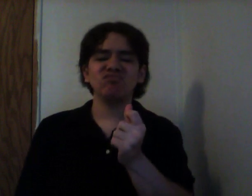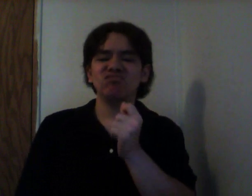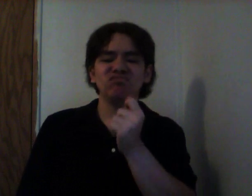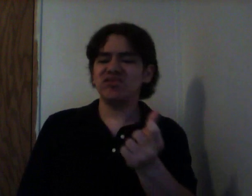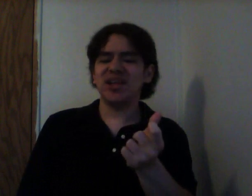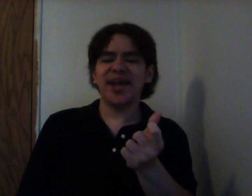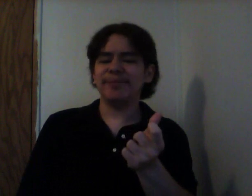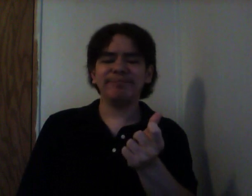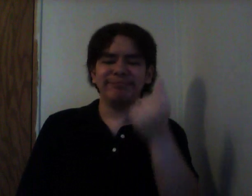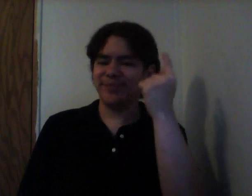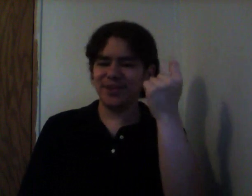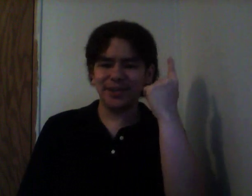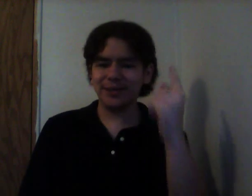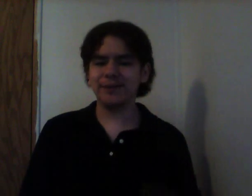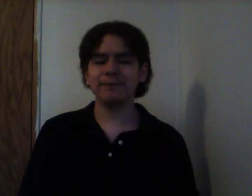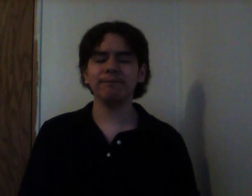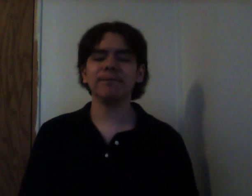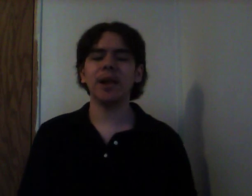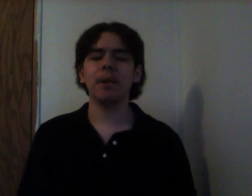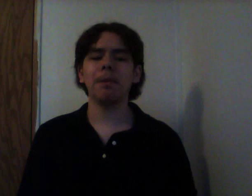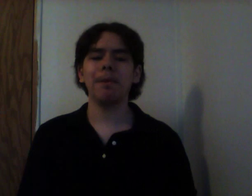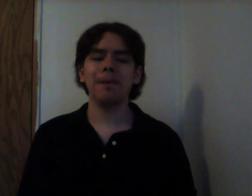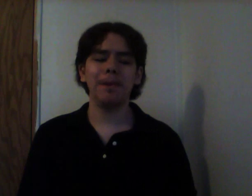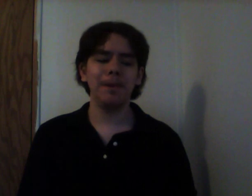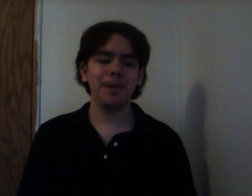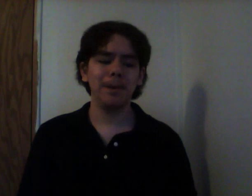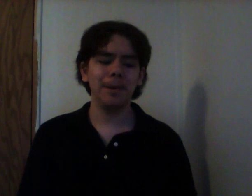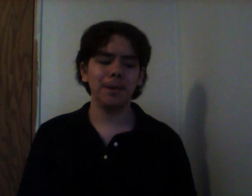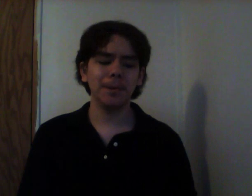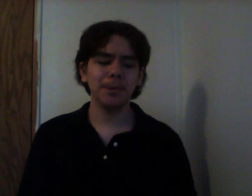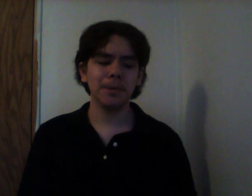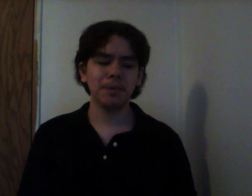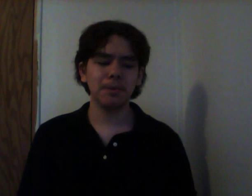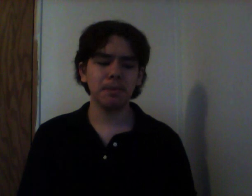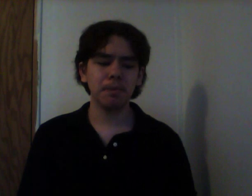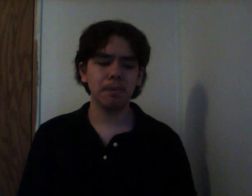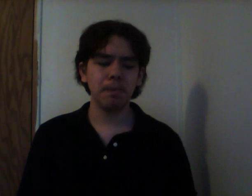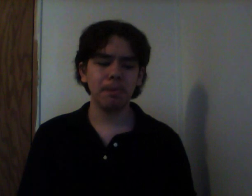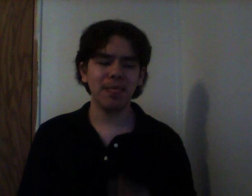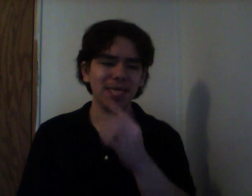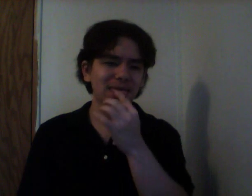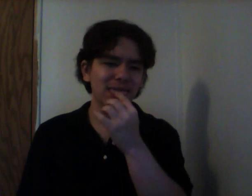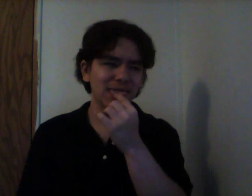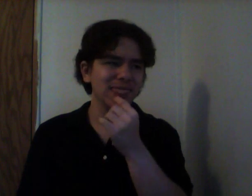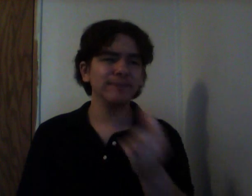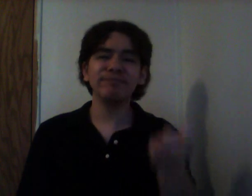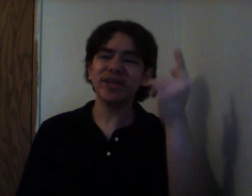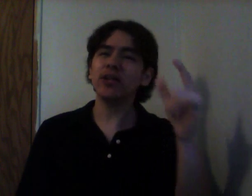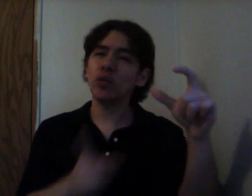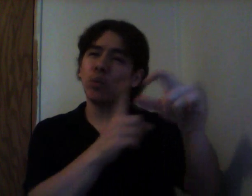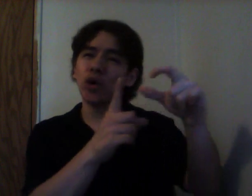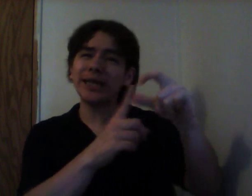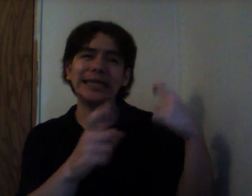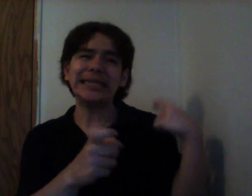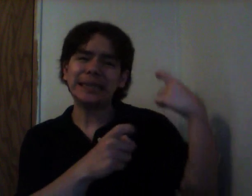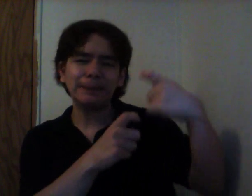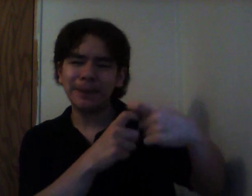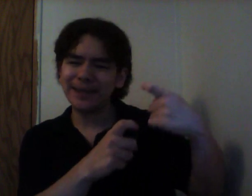word llevar to talk about something you've been doing for a certain amount of time. So you really need to get a native's feedback on that, because